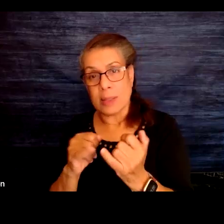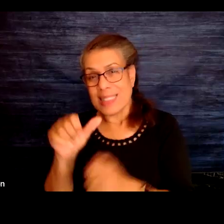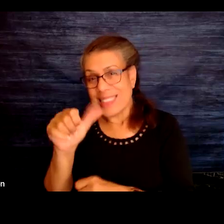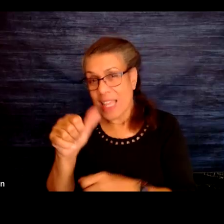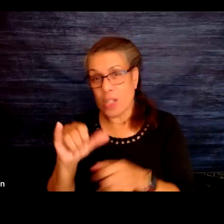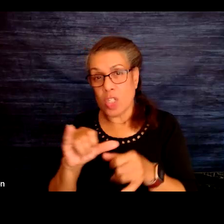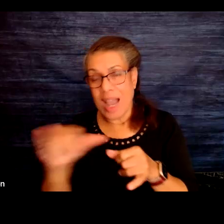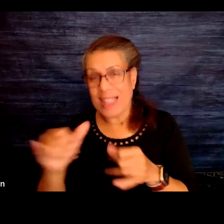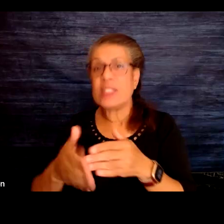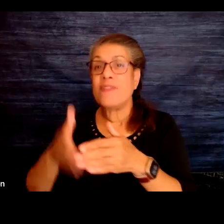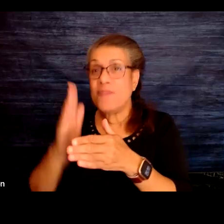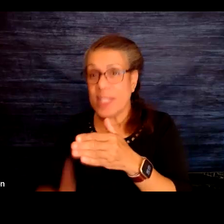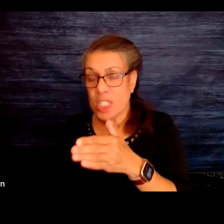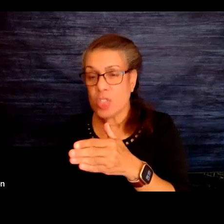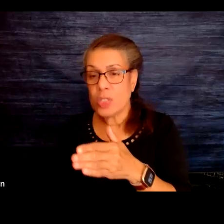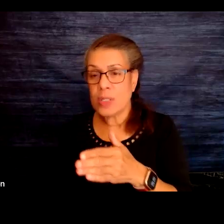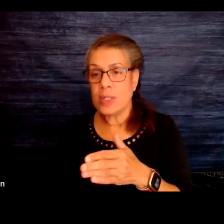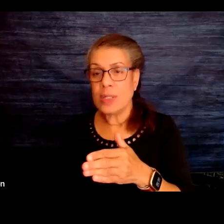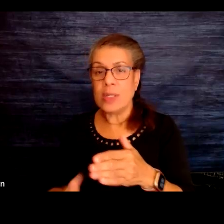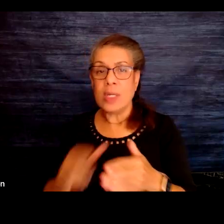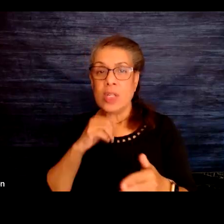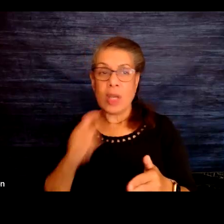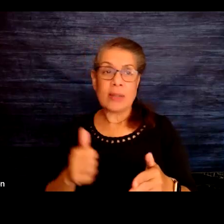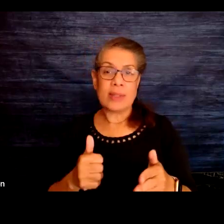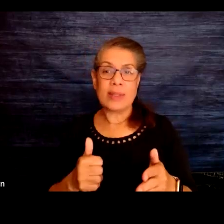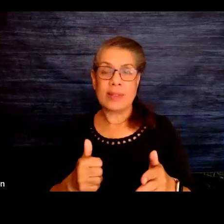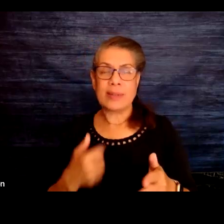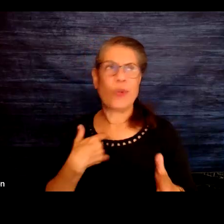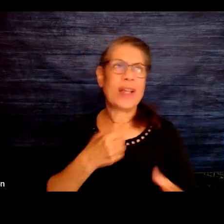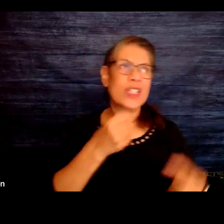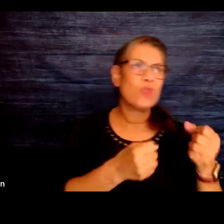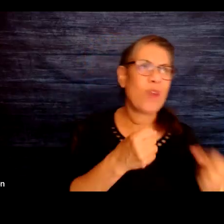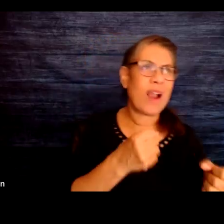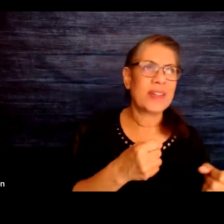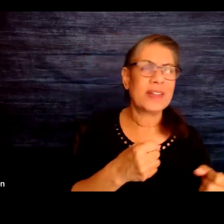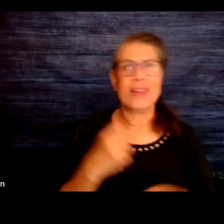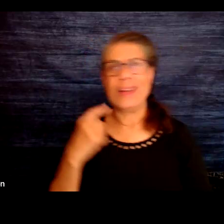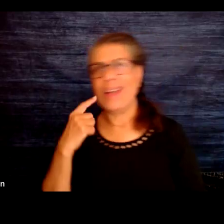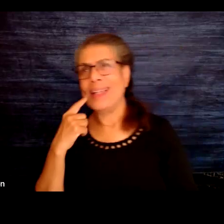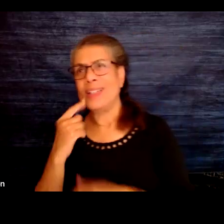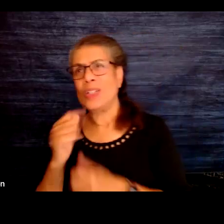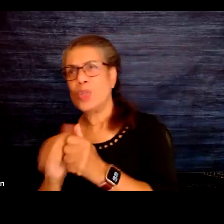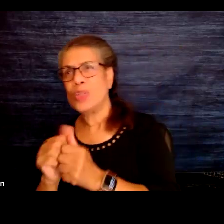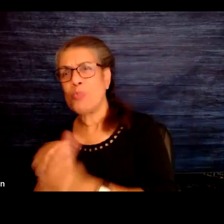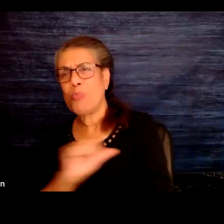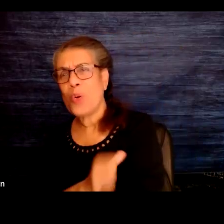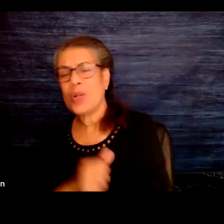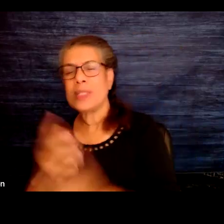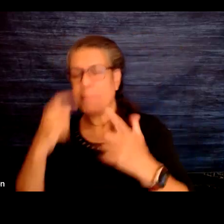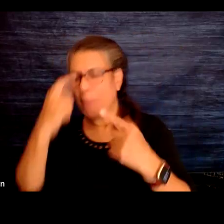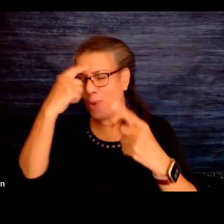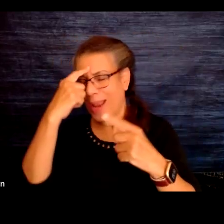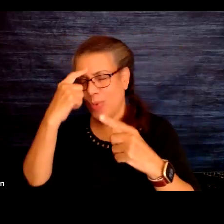get into the end zone, so to speak. And now I just said a driving analogy and a sports analogy, and it's because my brain's a little muddled like all of ours. So